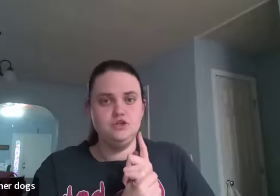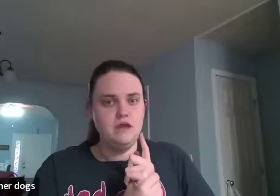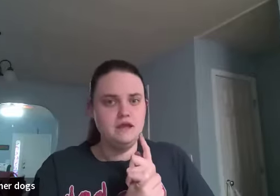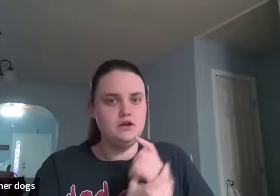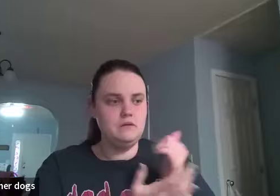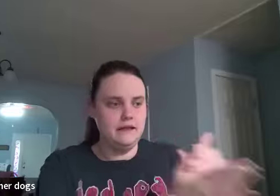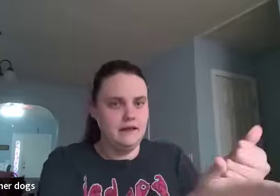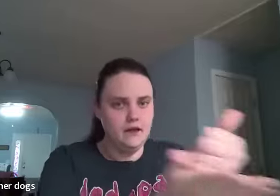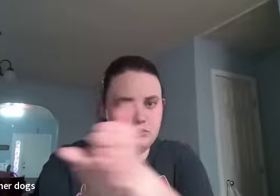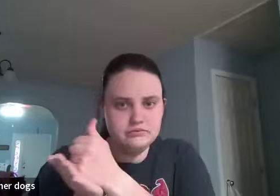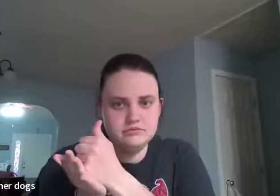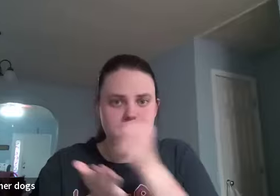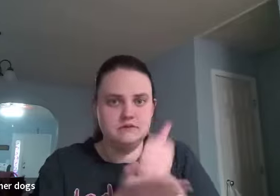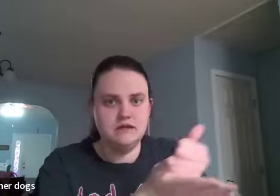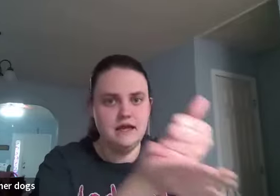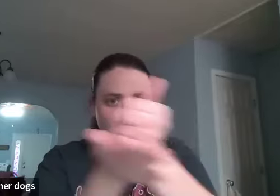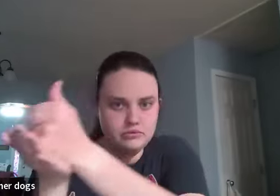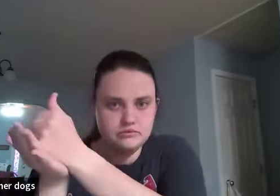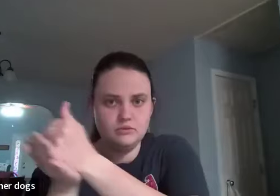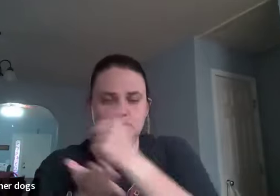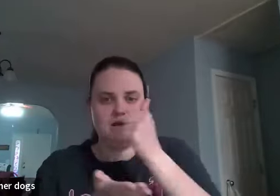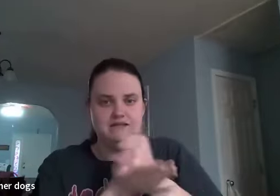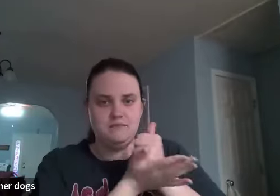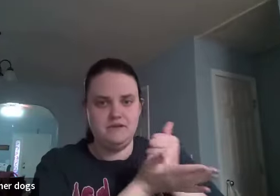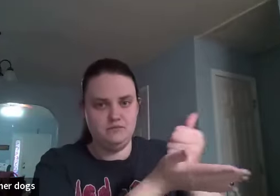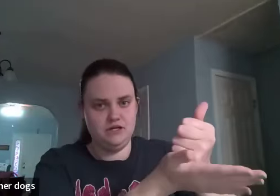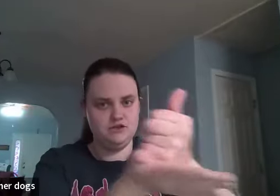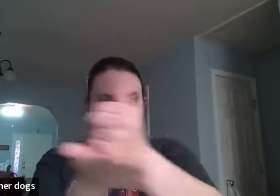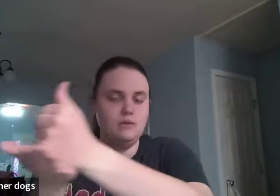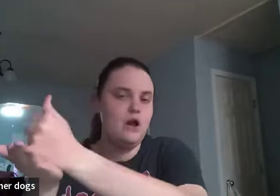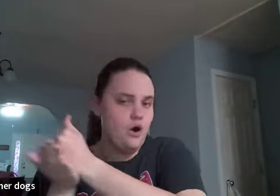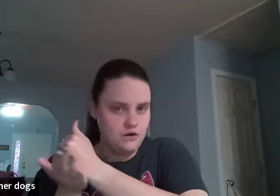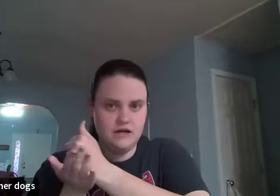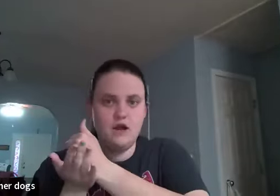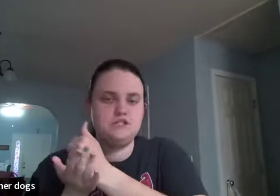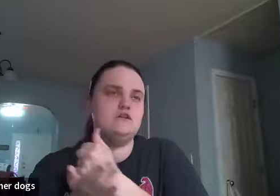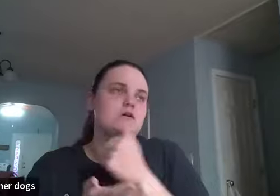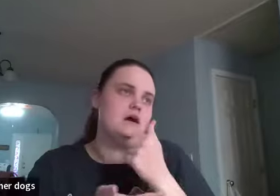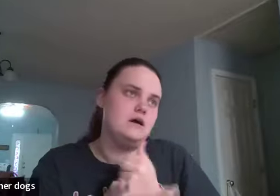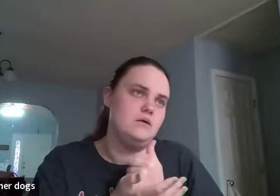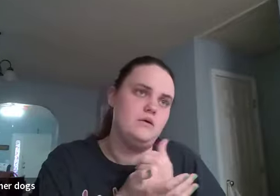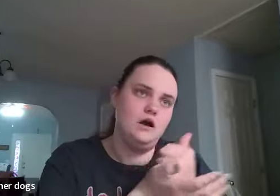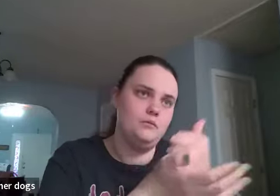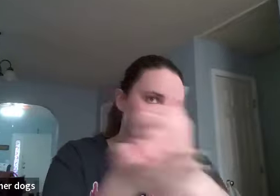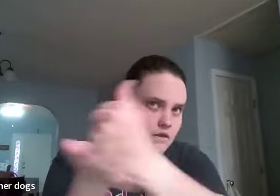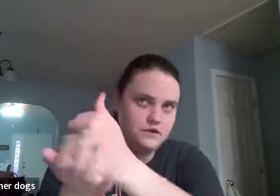you can go like help, help, where you kind of tap and then bring in a circle. Like we all are going to help each other. I'll help all of